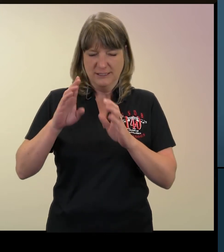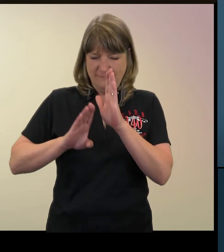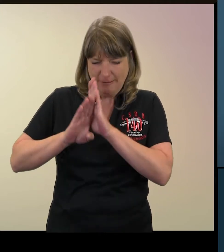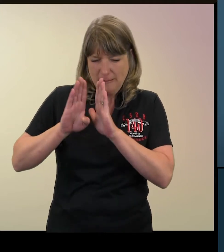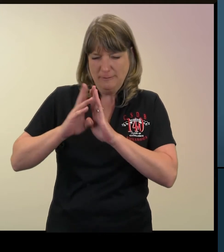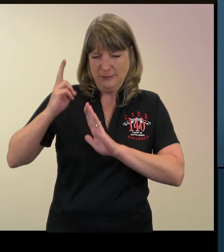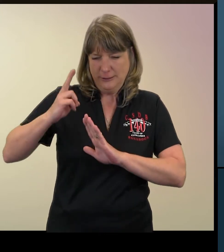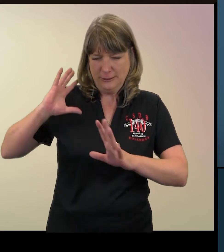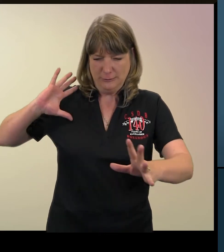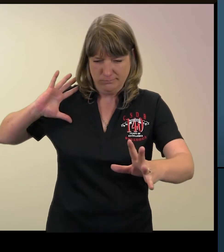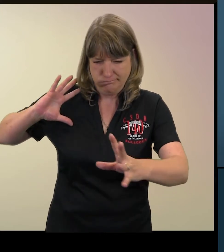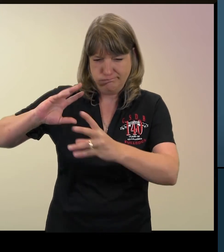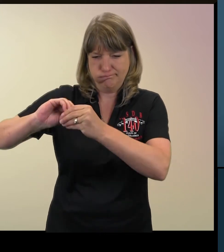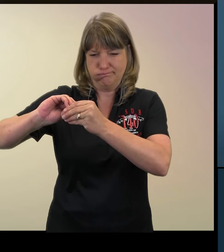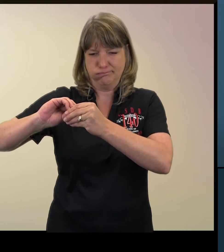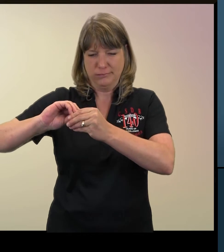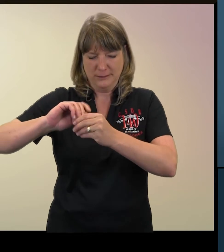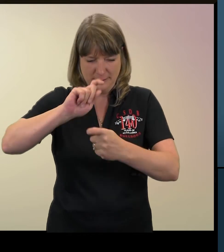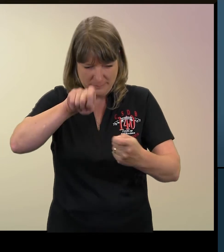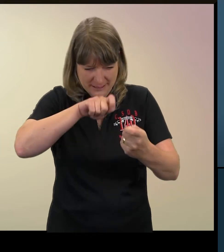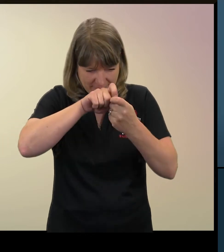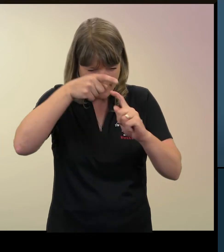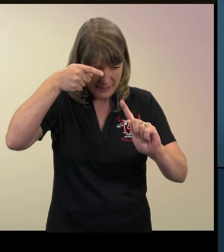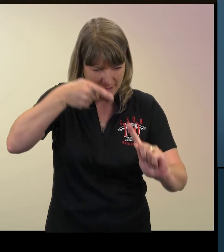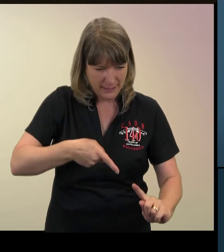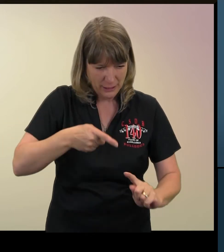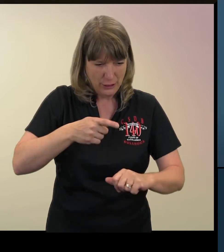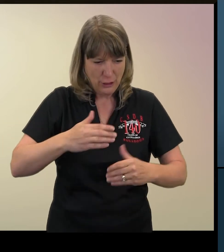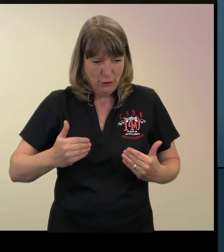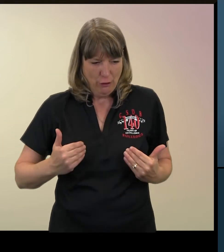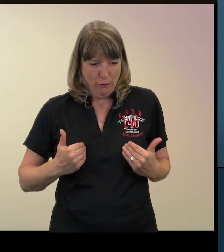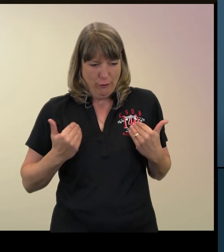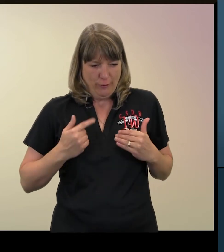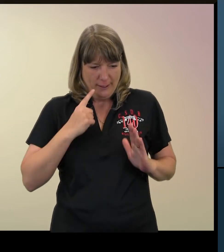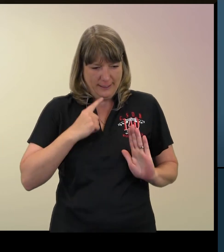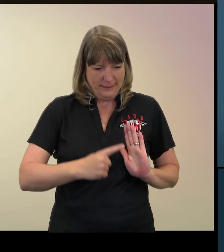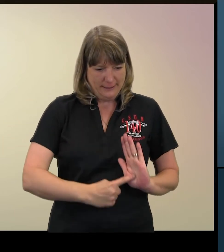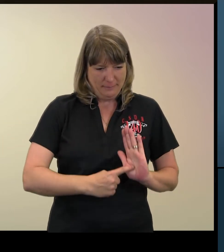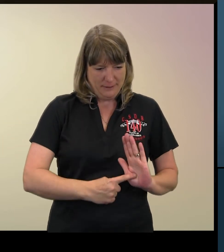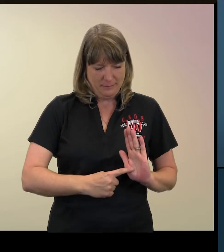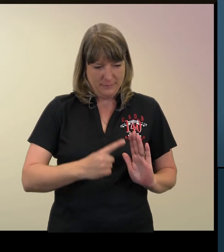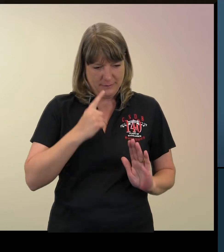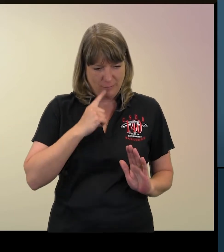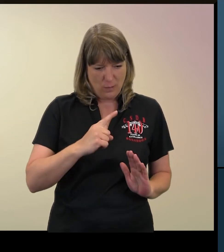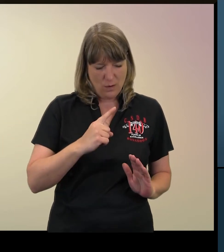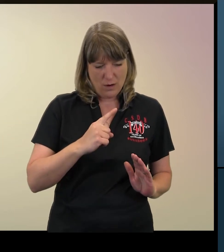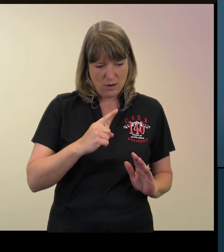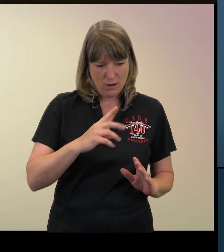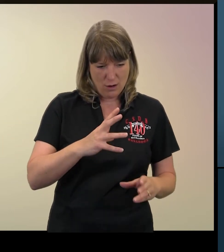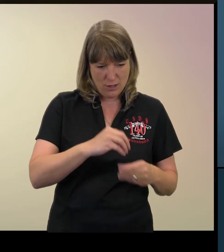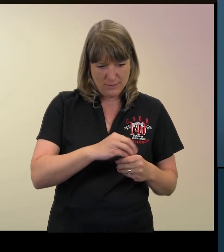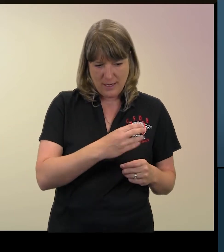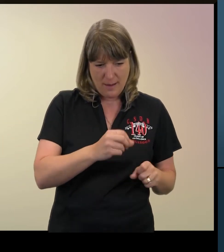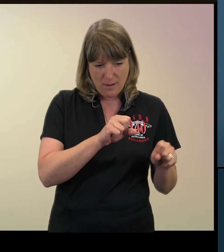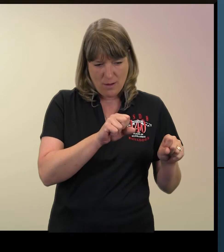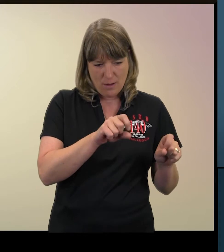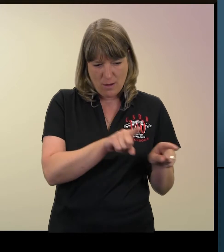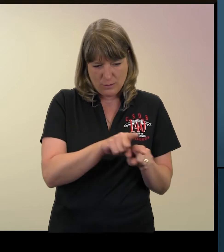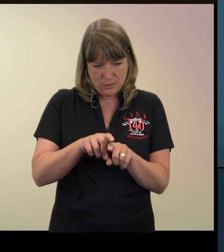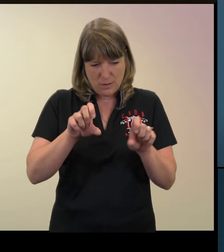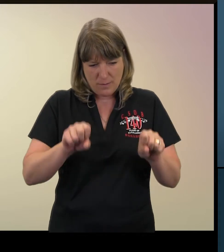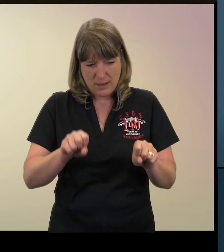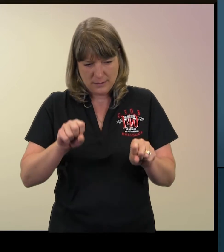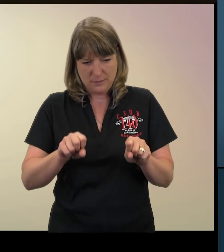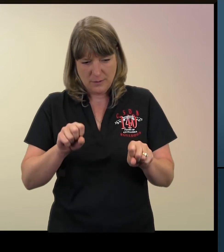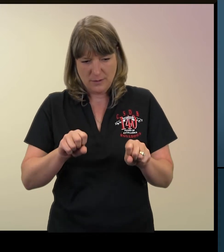comprehensive developmental history that specifically looks at those early symptoms of autism as well as